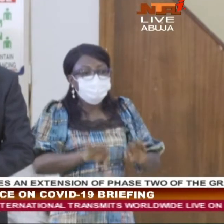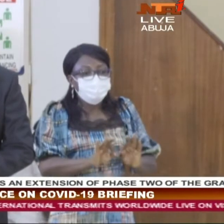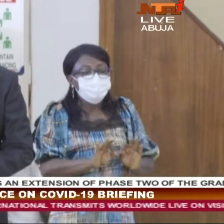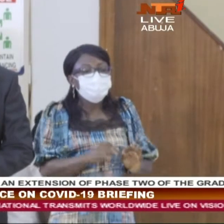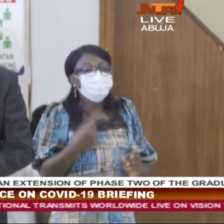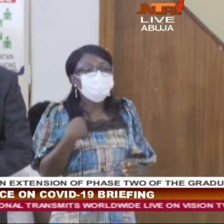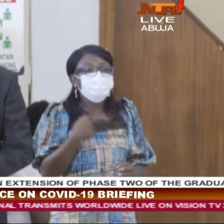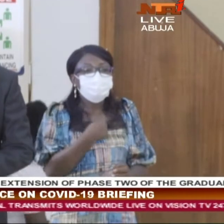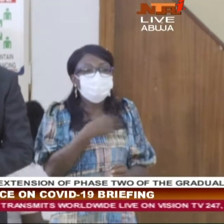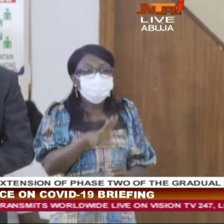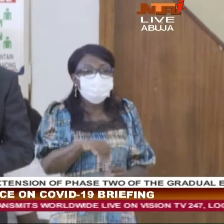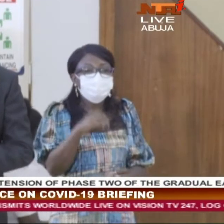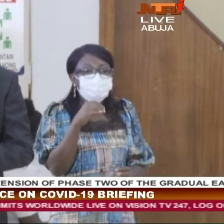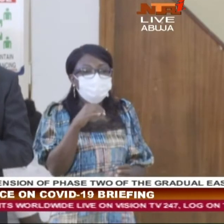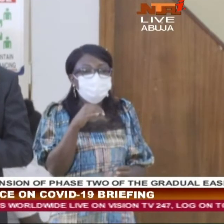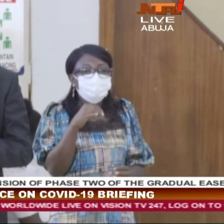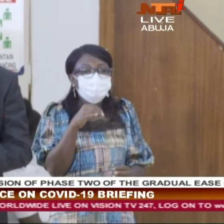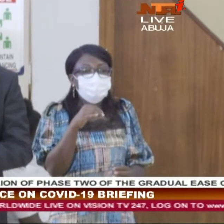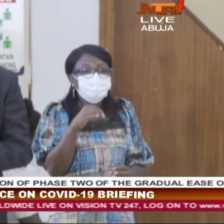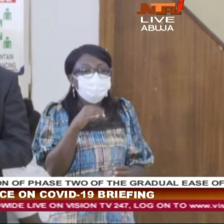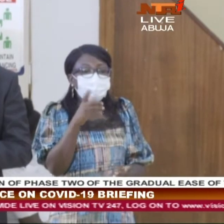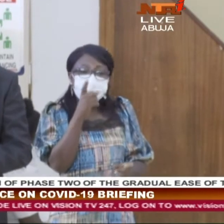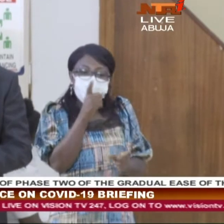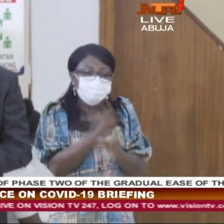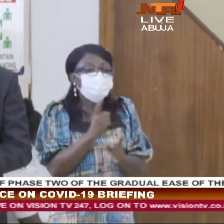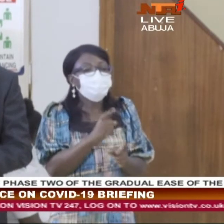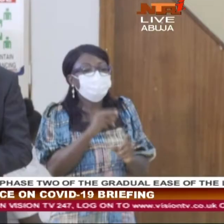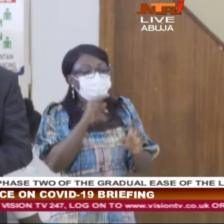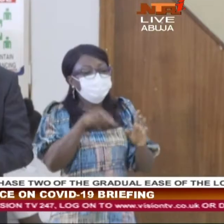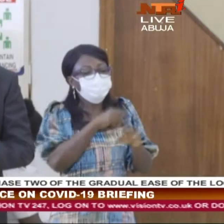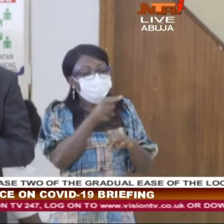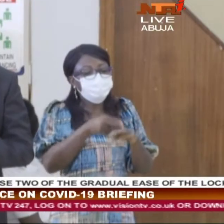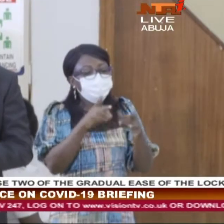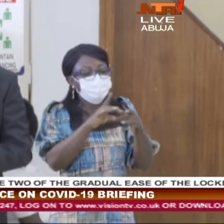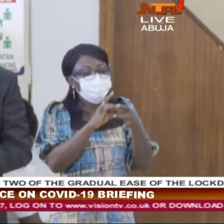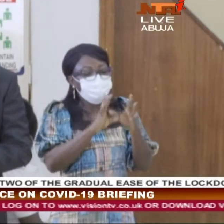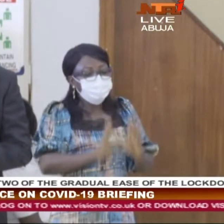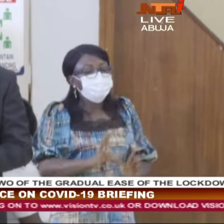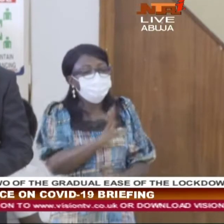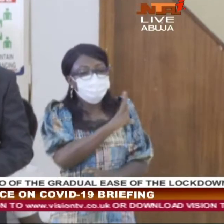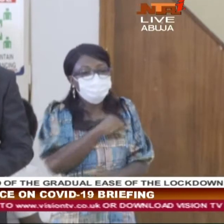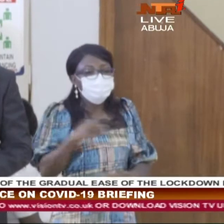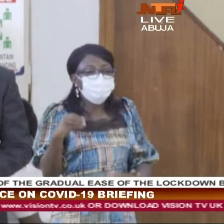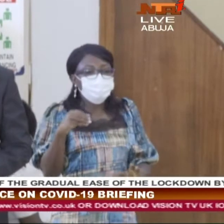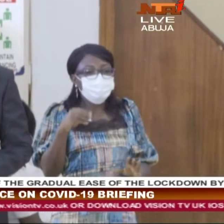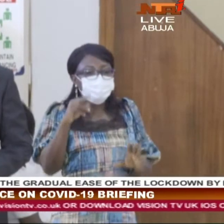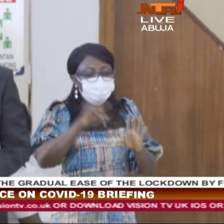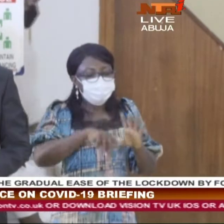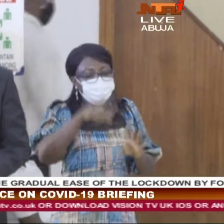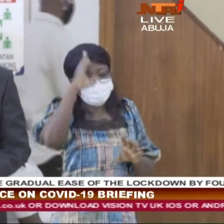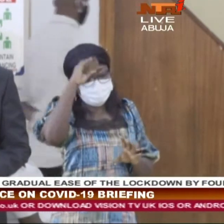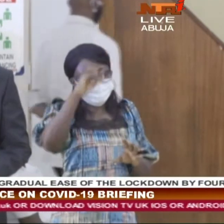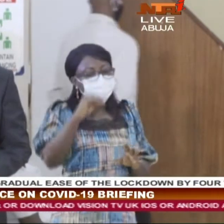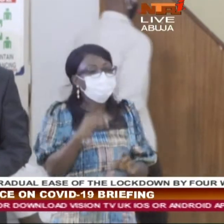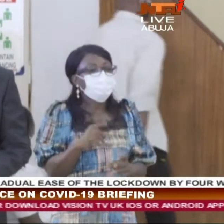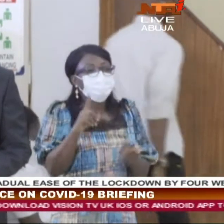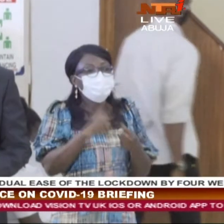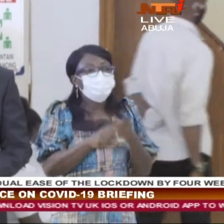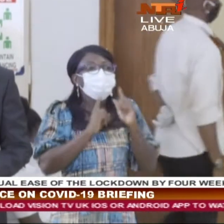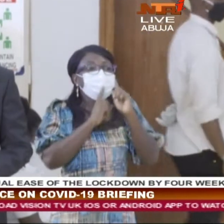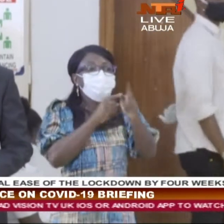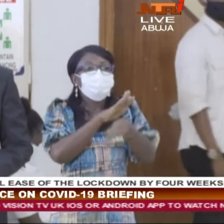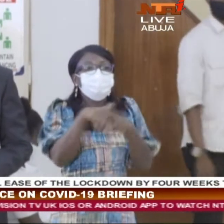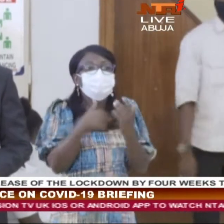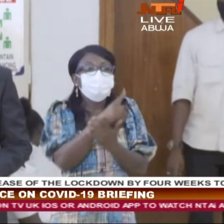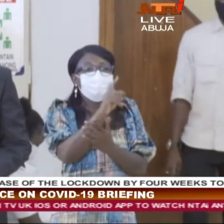will take the intervention of just the national coordinator and the chairman of the Presidential Task